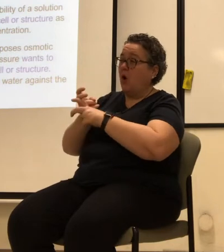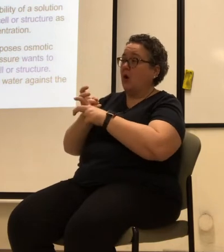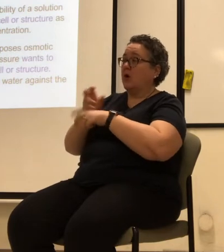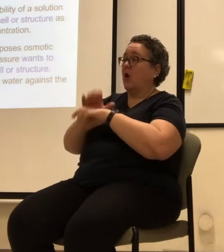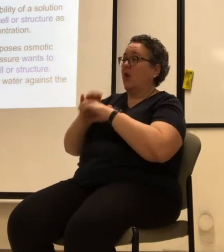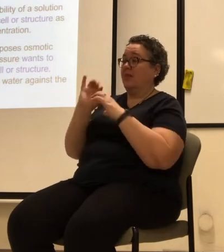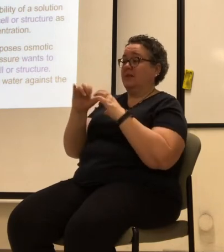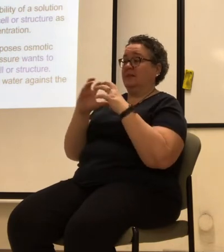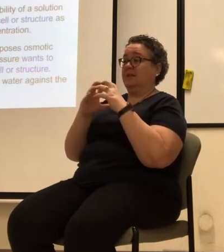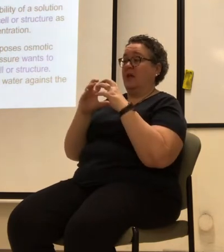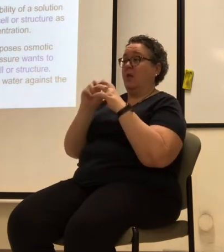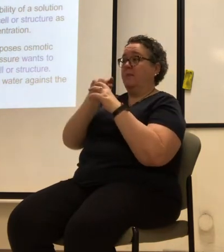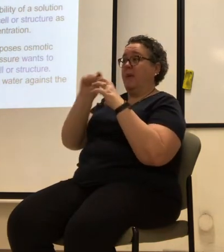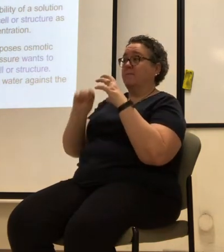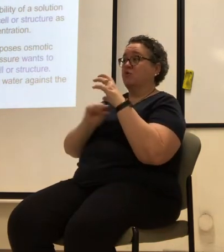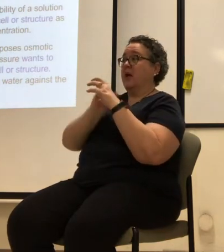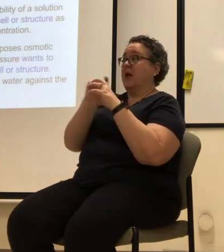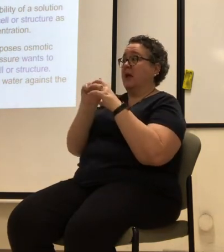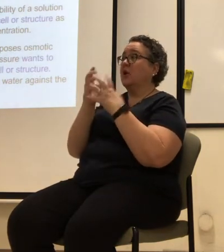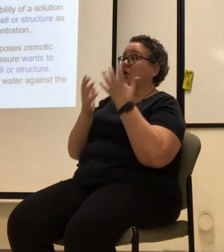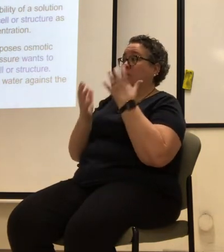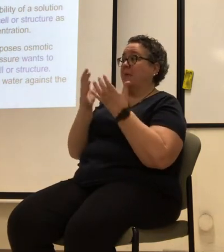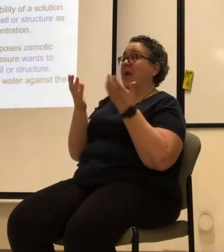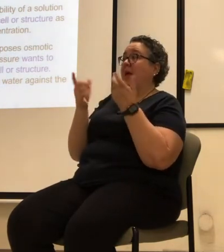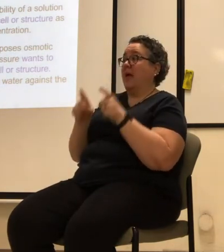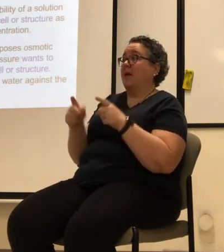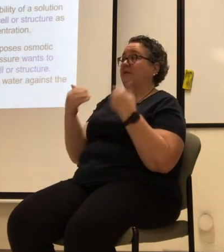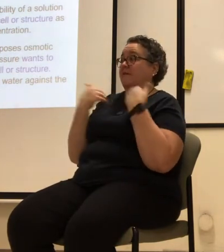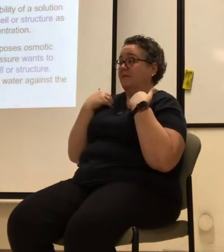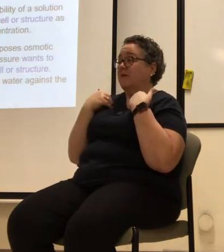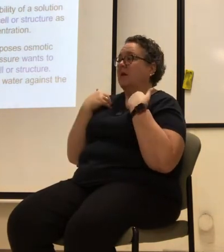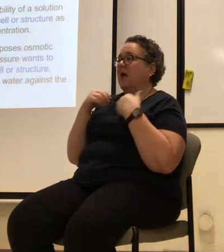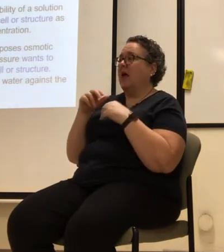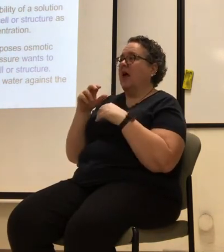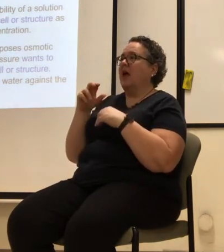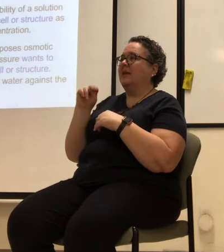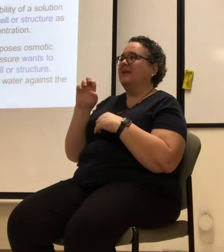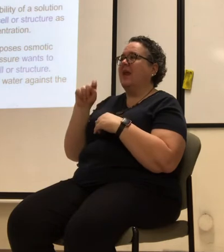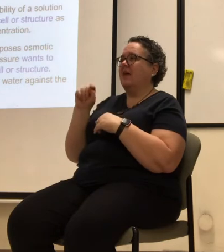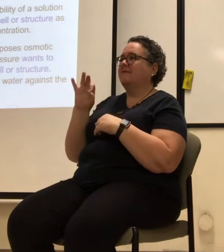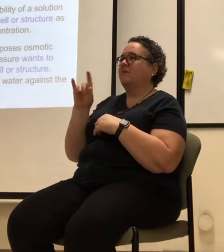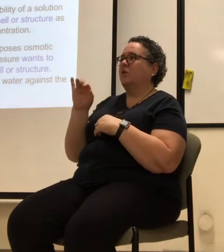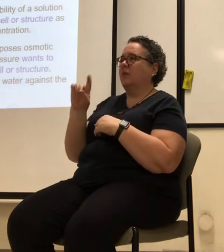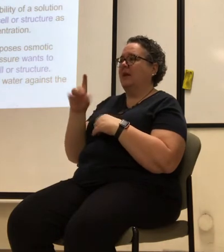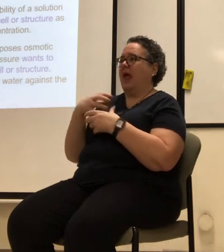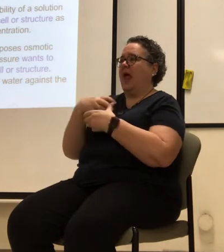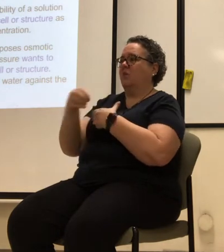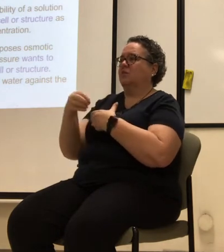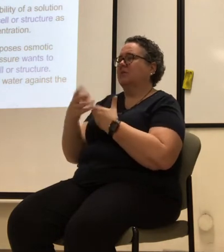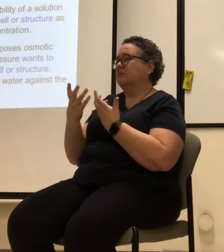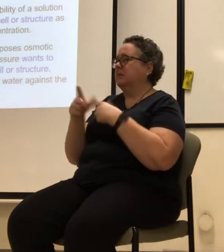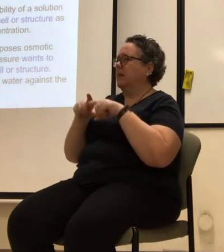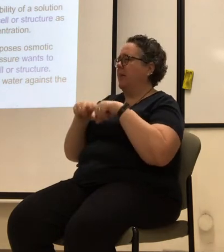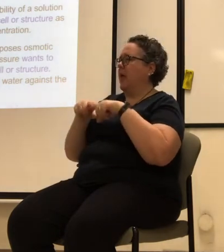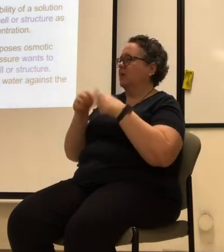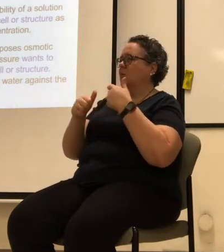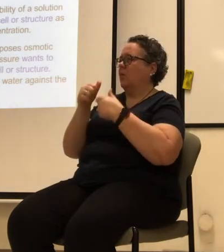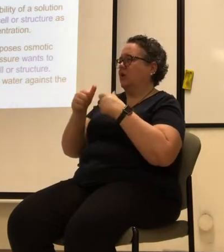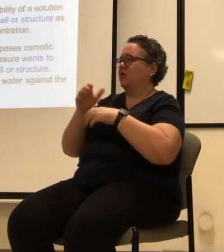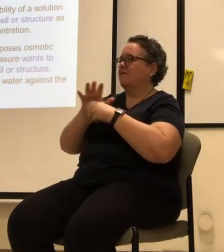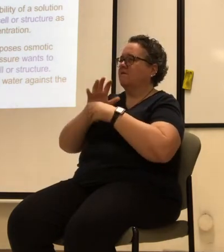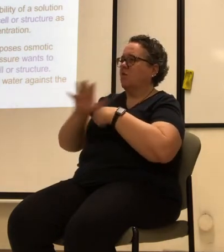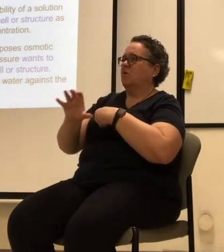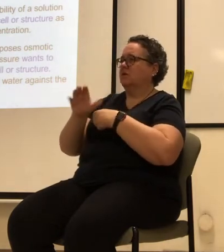membrane that you may actually have a net fluid out. So it all depends which force is greater,